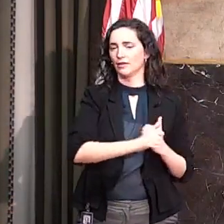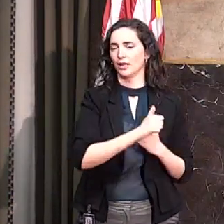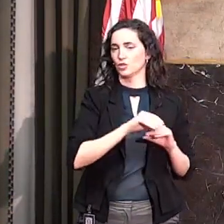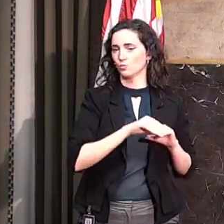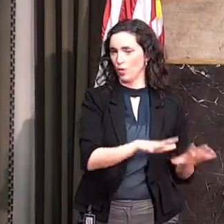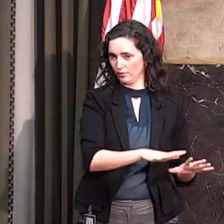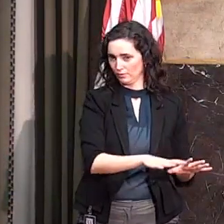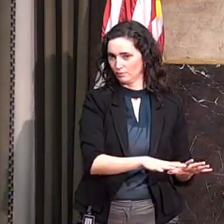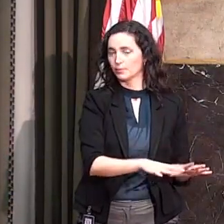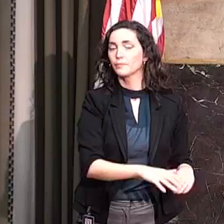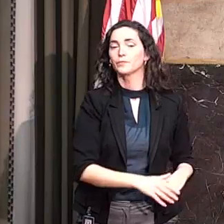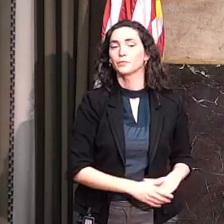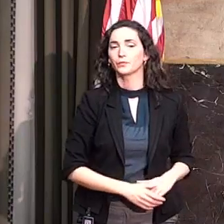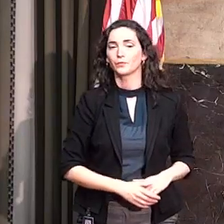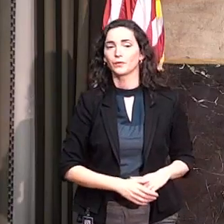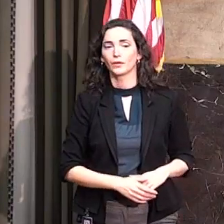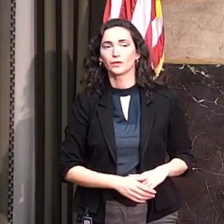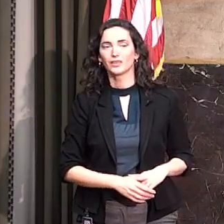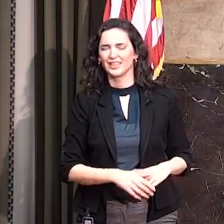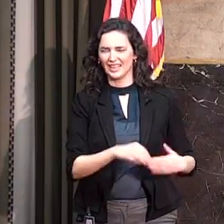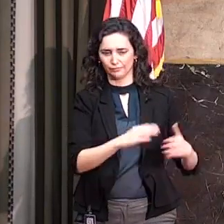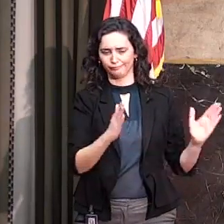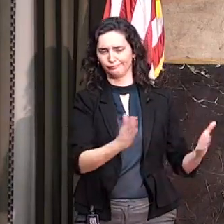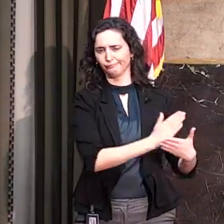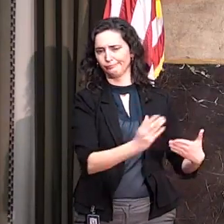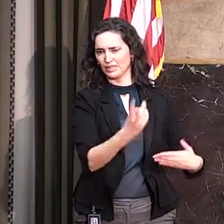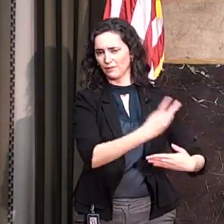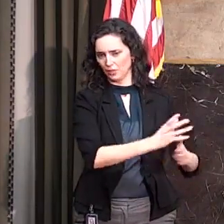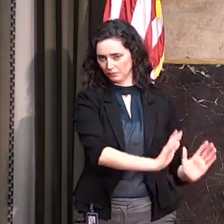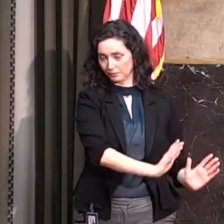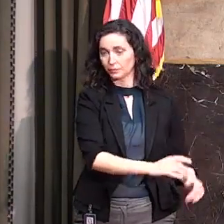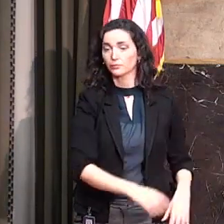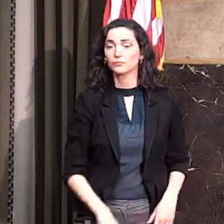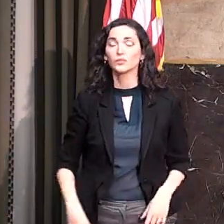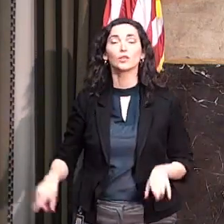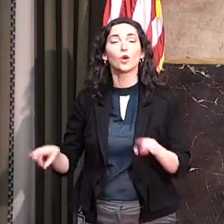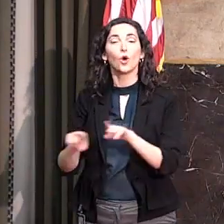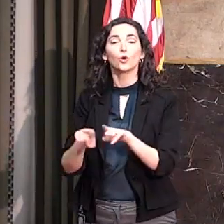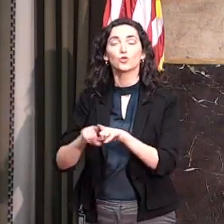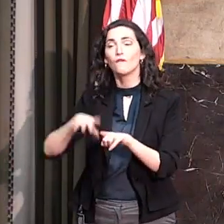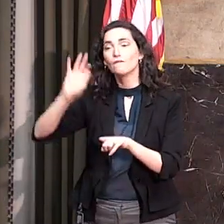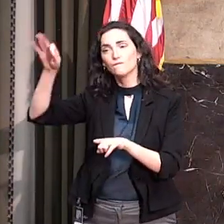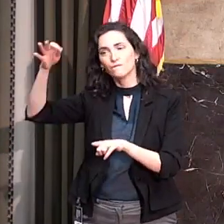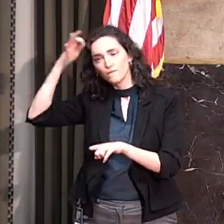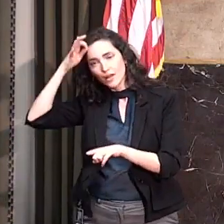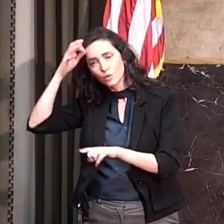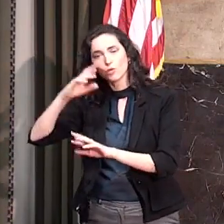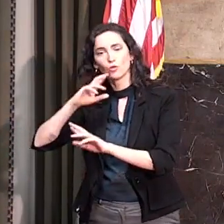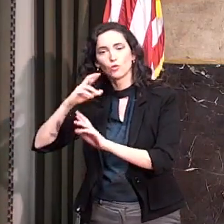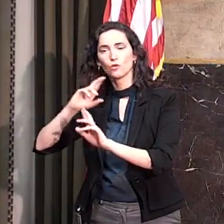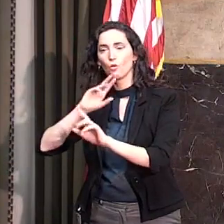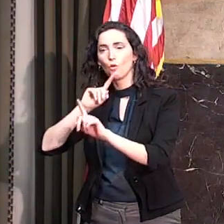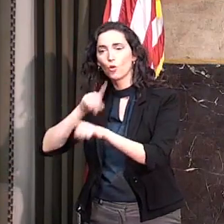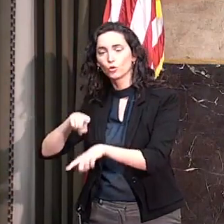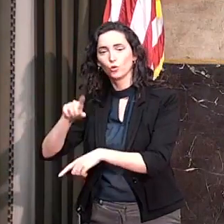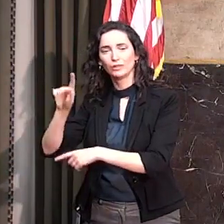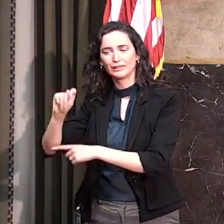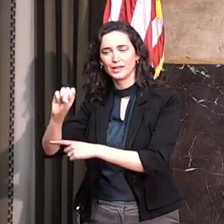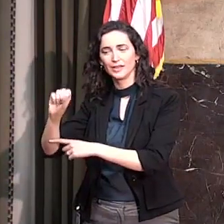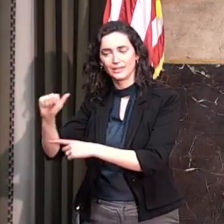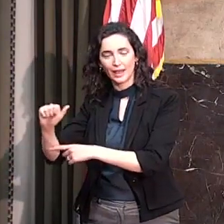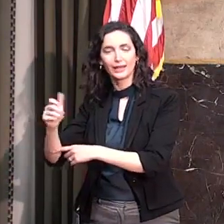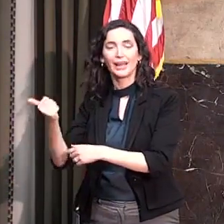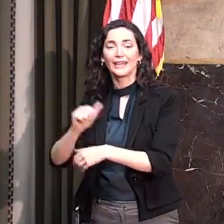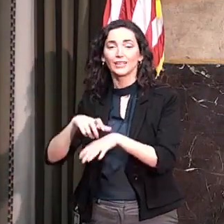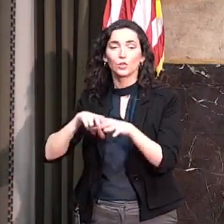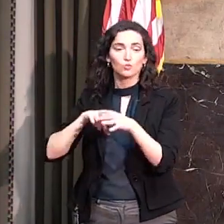also have to wear masks if you're on transit because of the federal TSA order. So if you're going to get on a plane or a